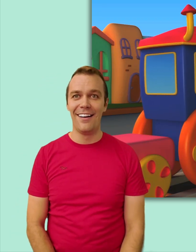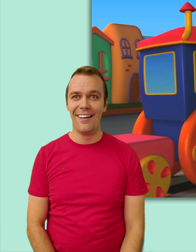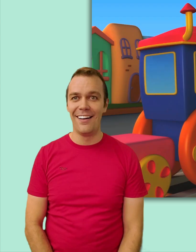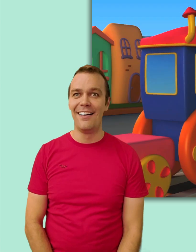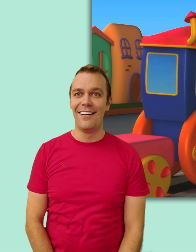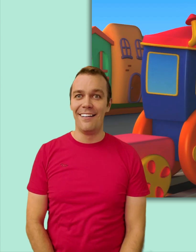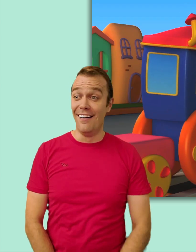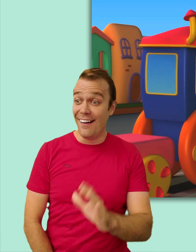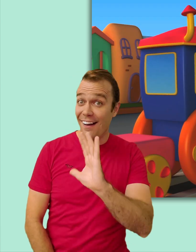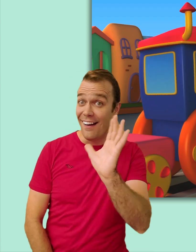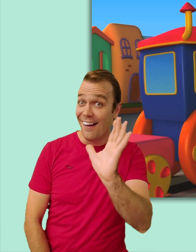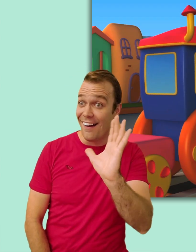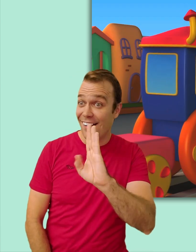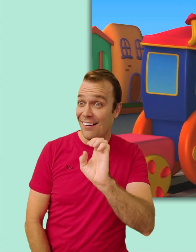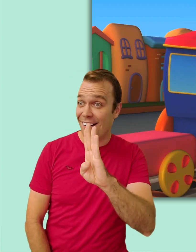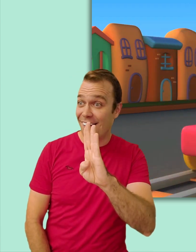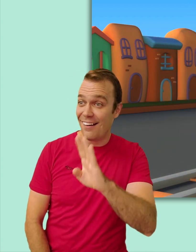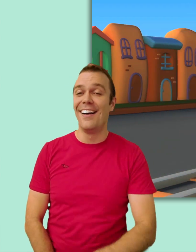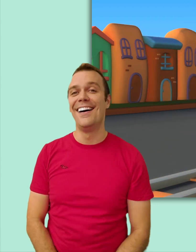Bye, Bob!